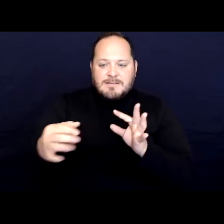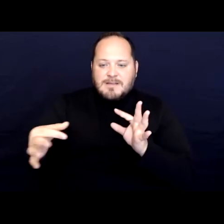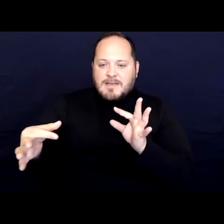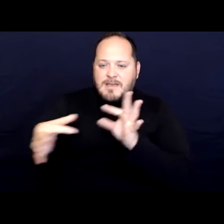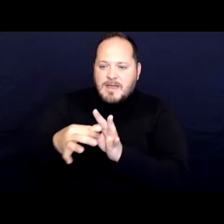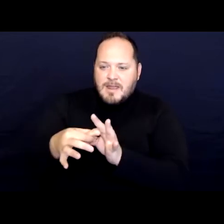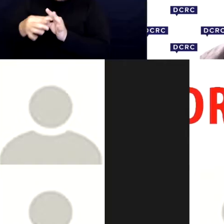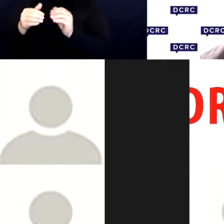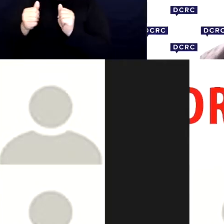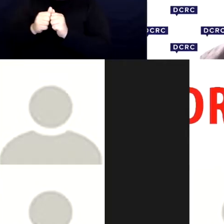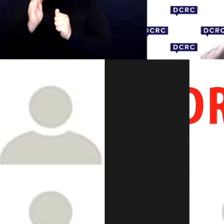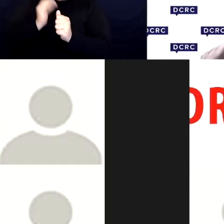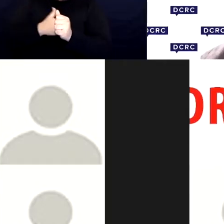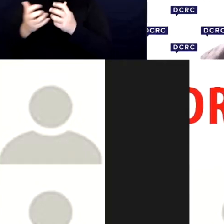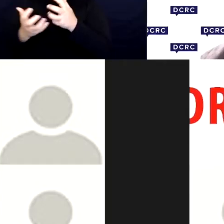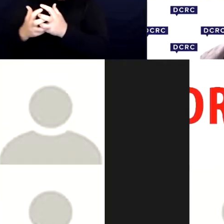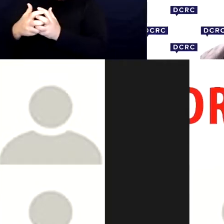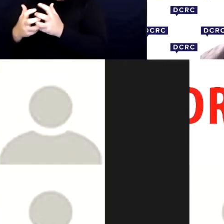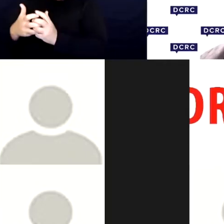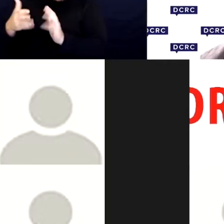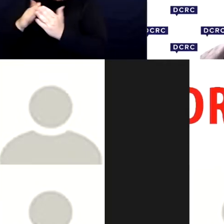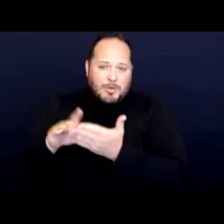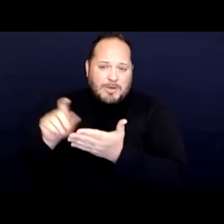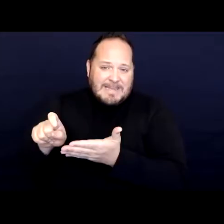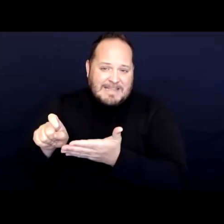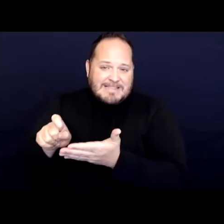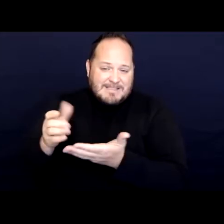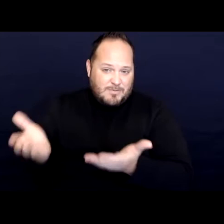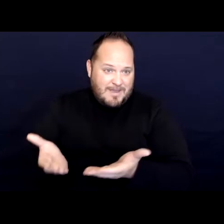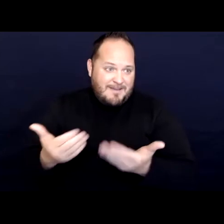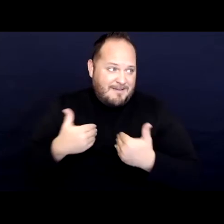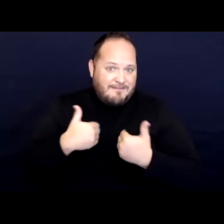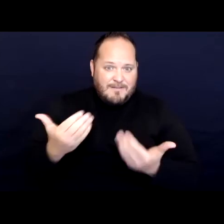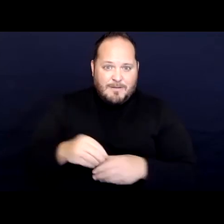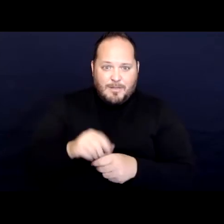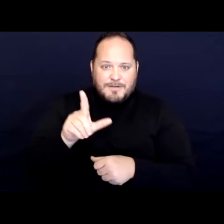the intersectional community needs that we have in Los Angeles.